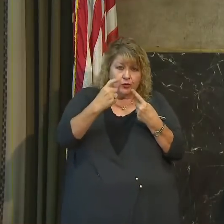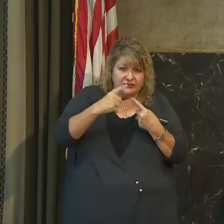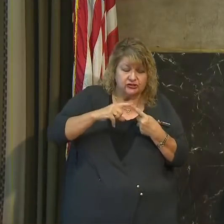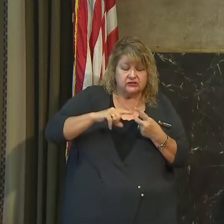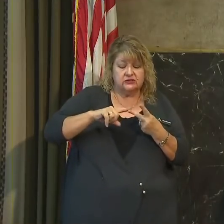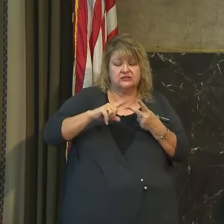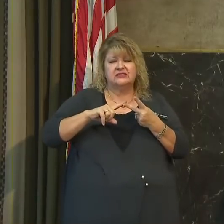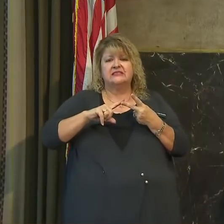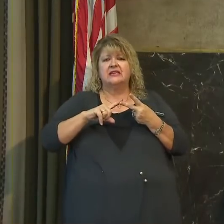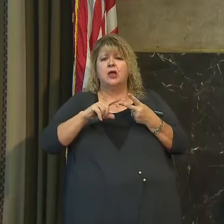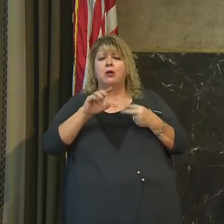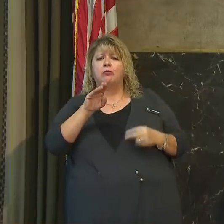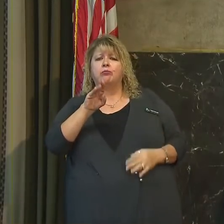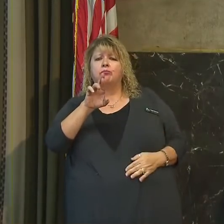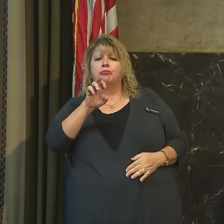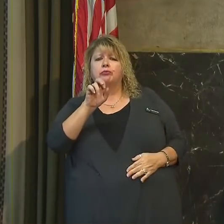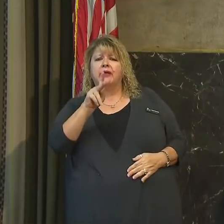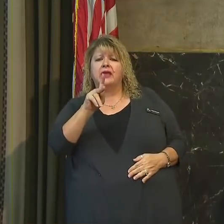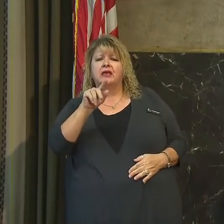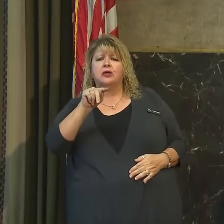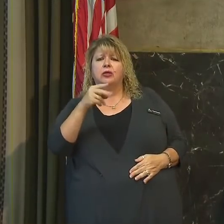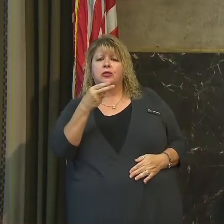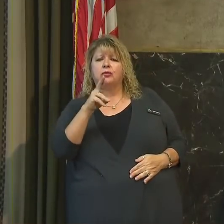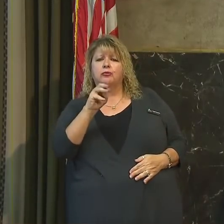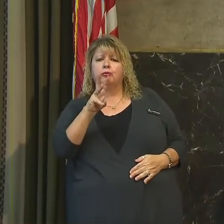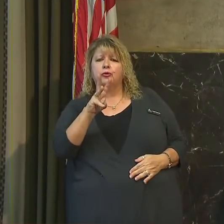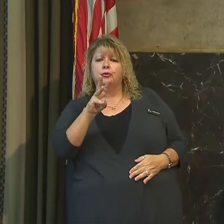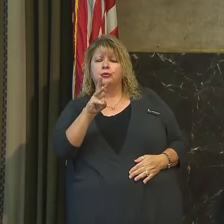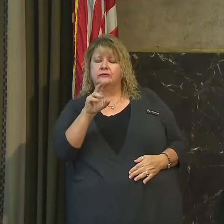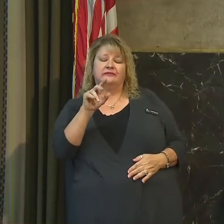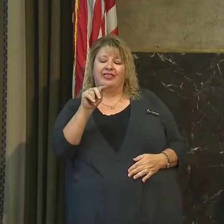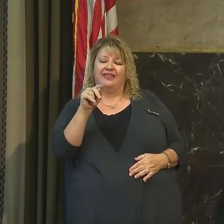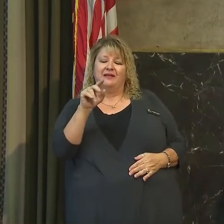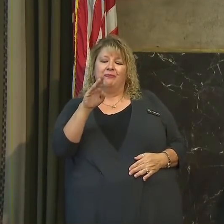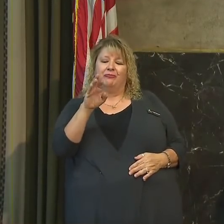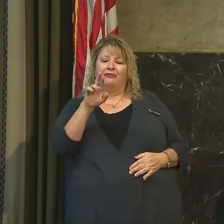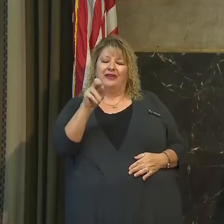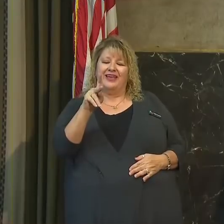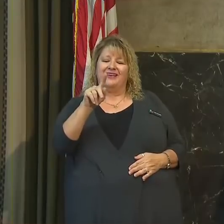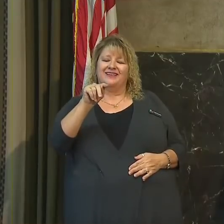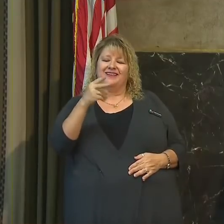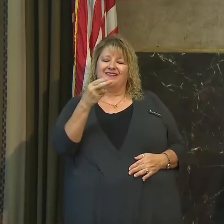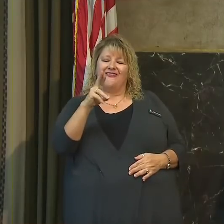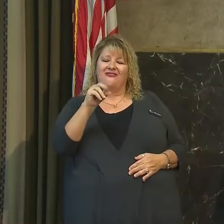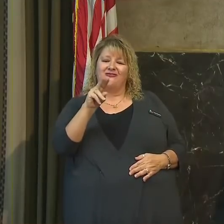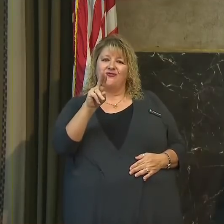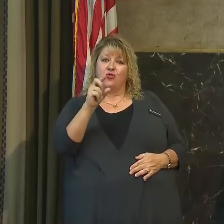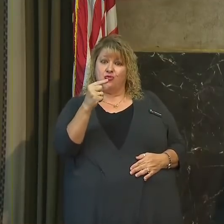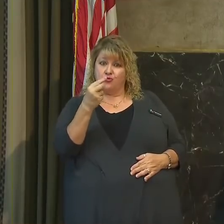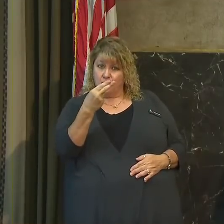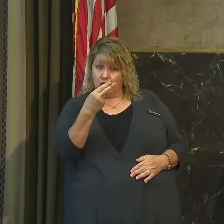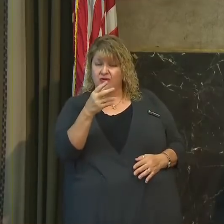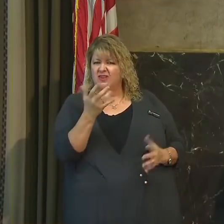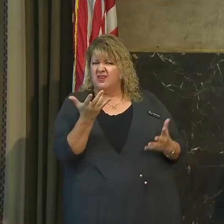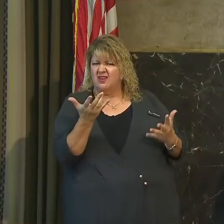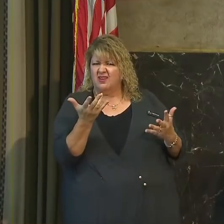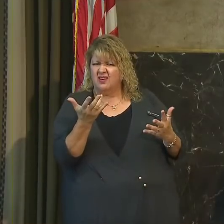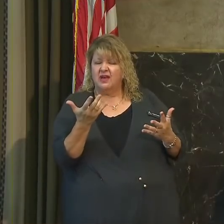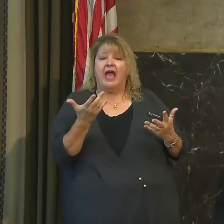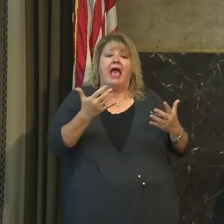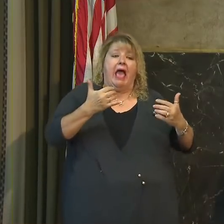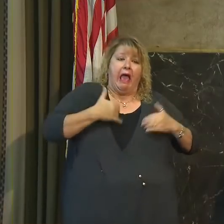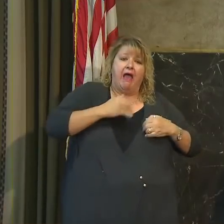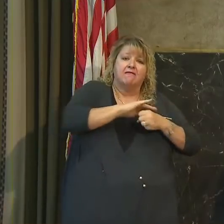previous surges. And I will tell you that this can be a very confusing